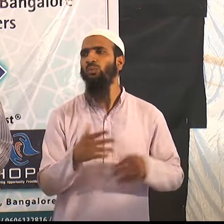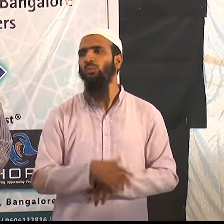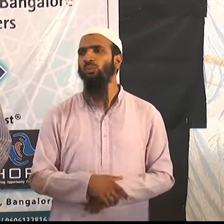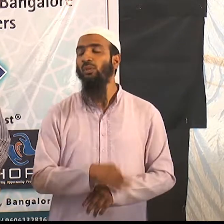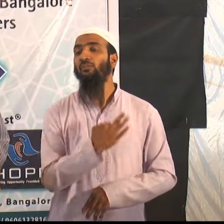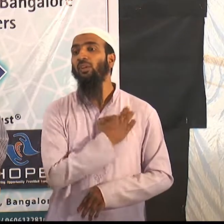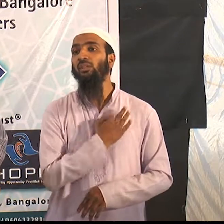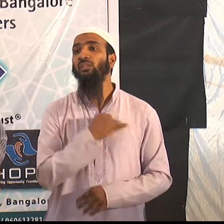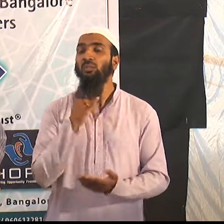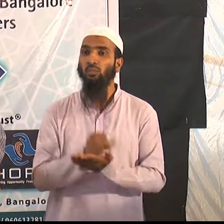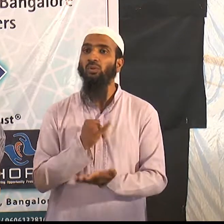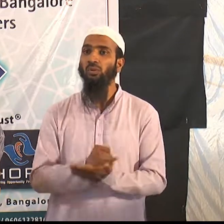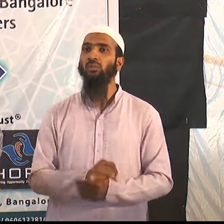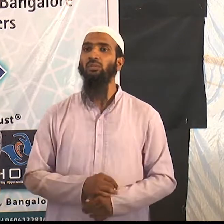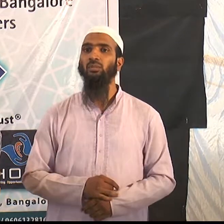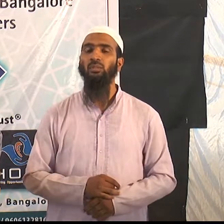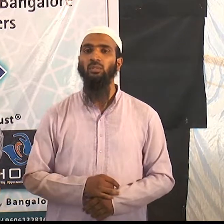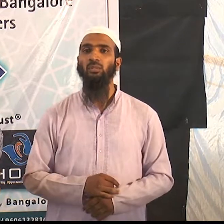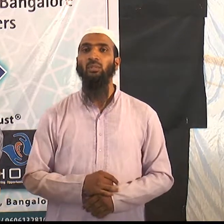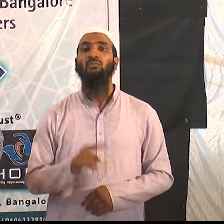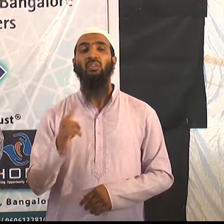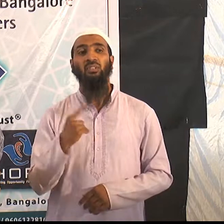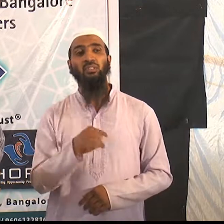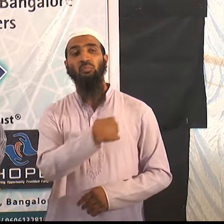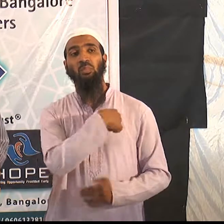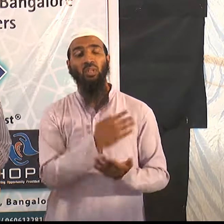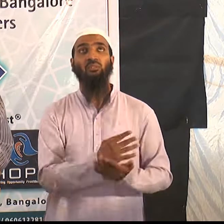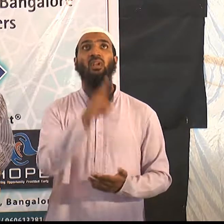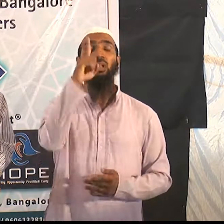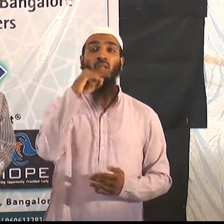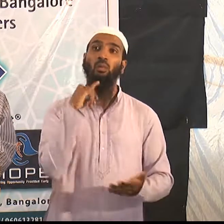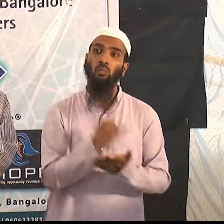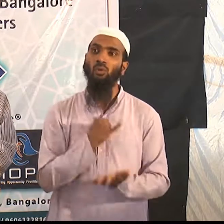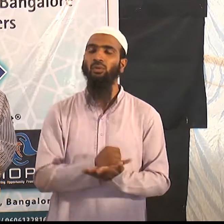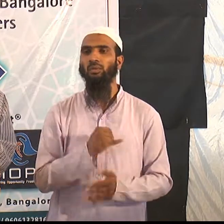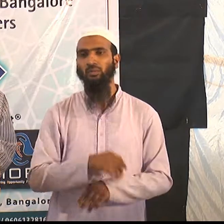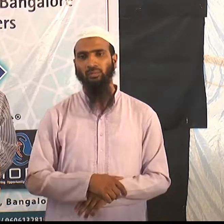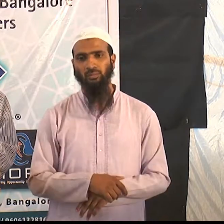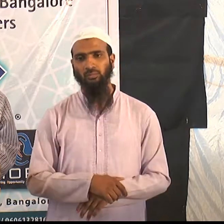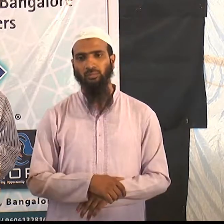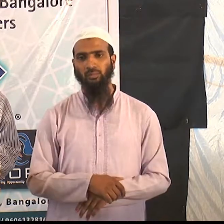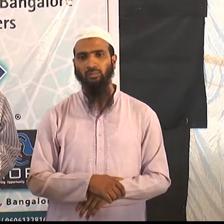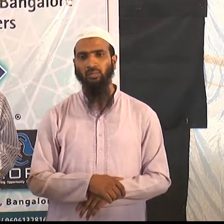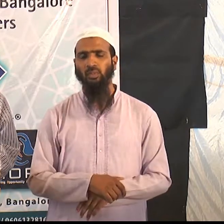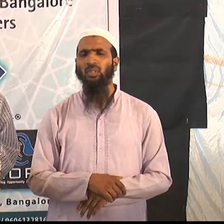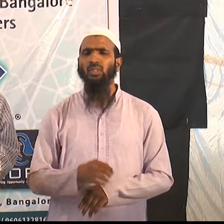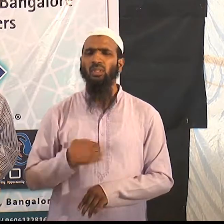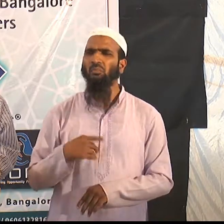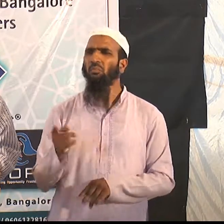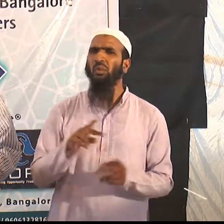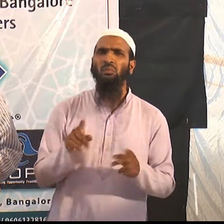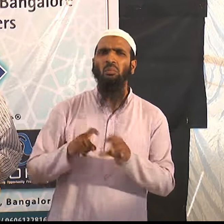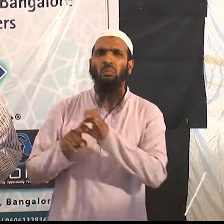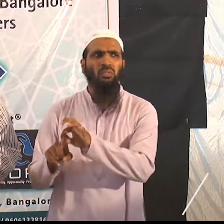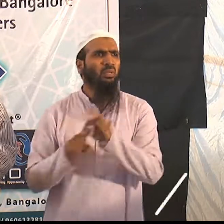Faith. And there are many people who will doubt and who will question what is written in my holy books or the